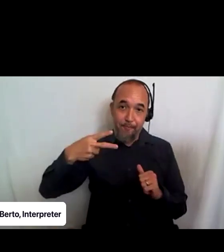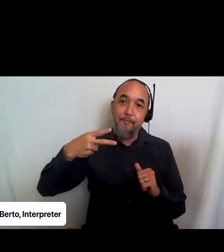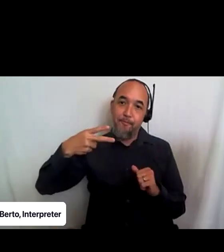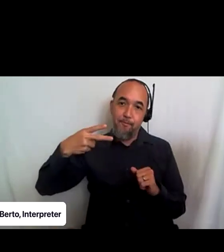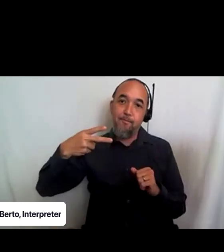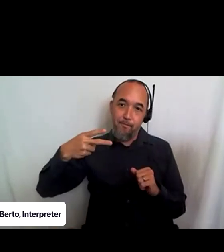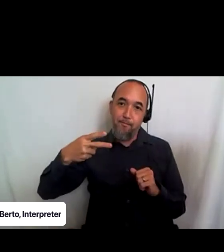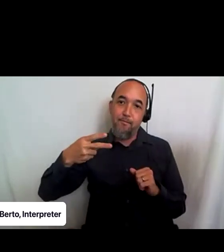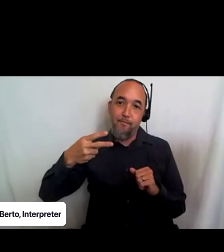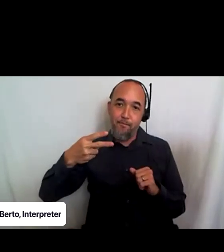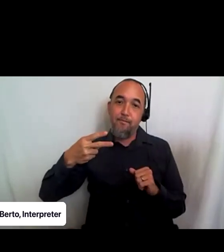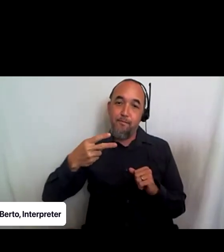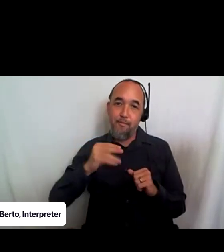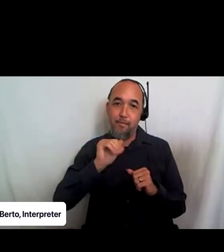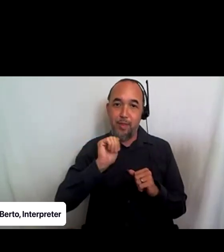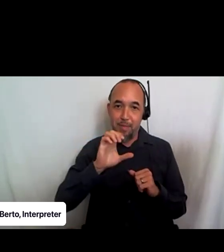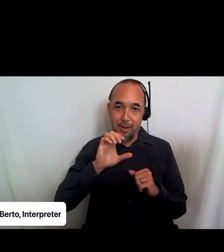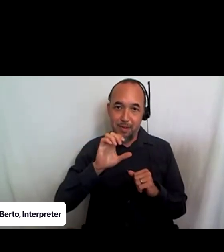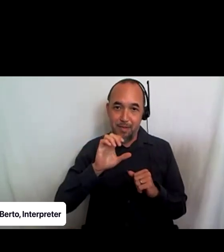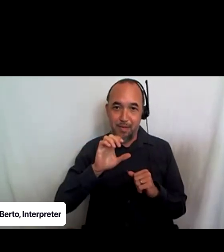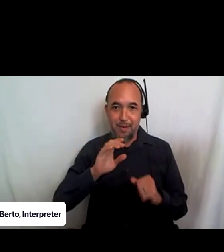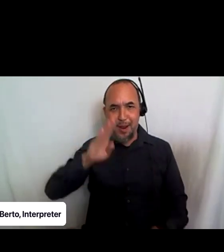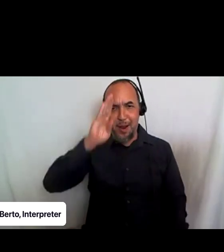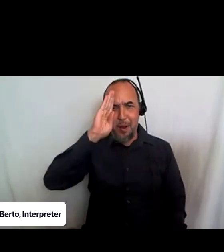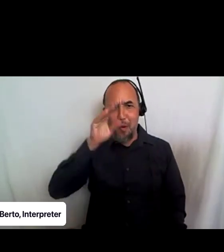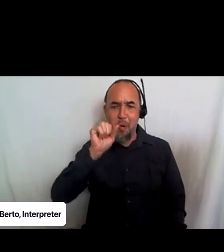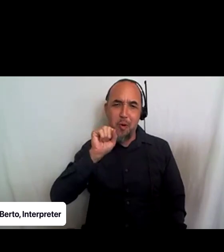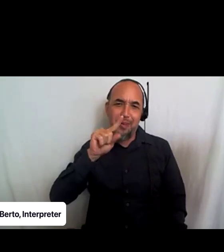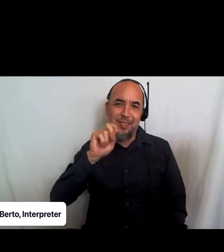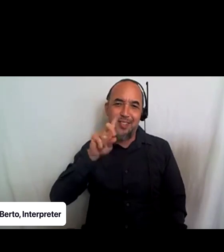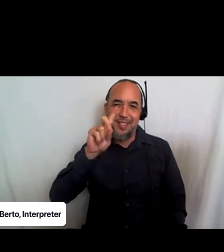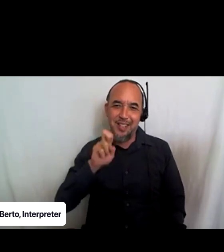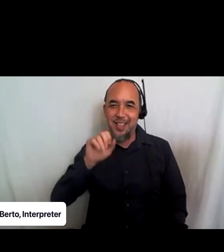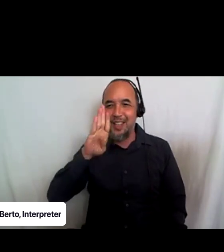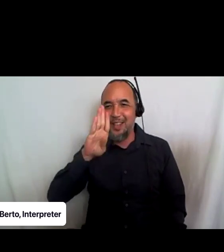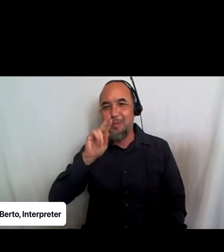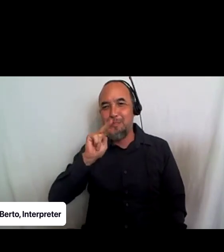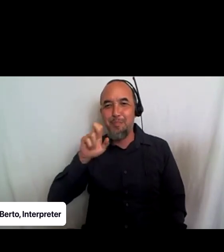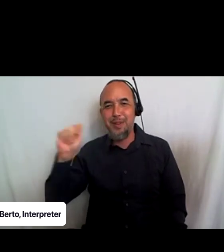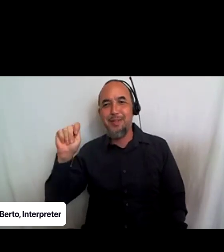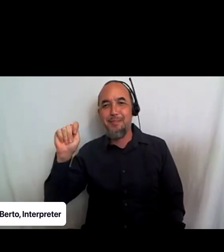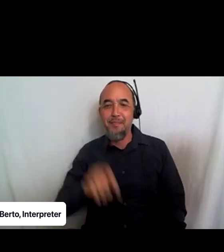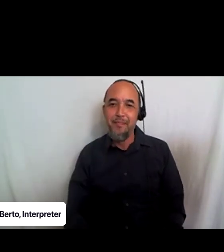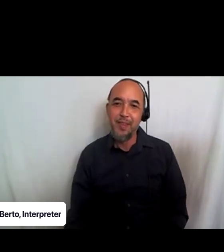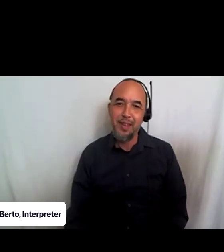of the mac and cheese. Hello, Steve Bonnet. Here we go. Put that in there.